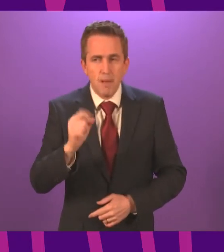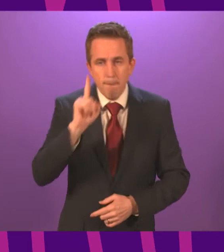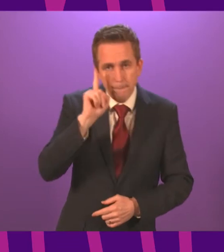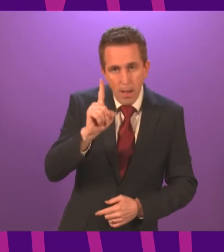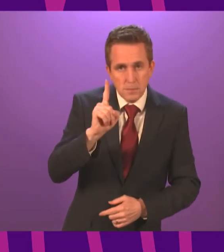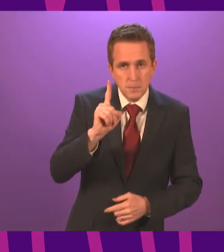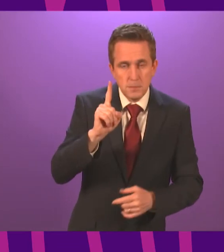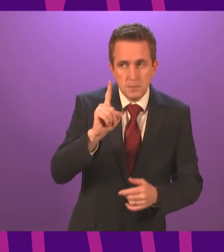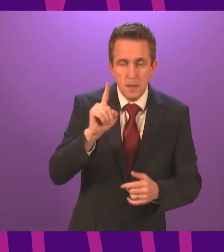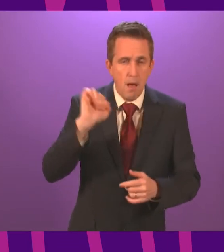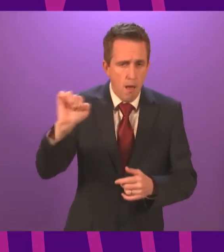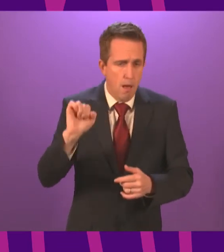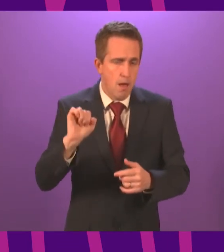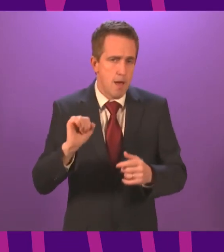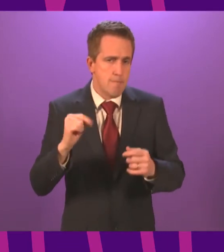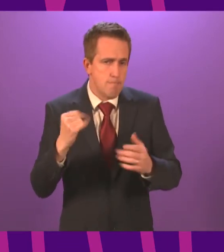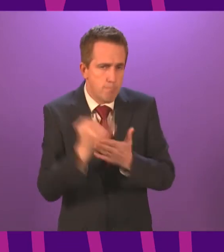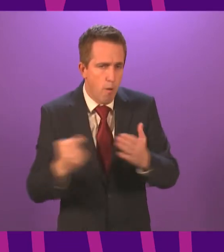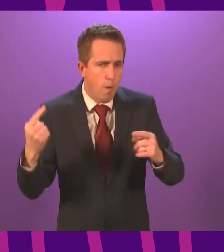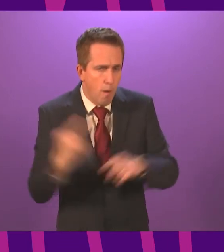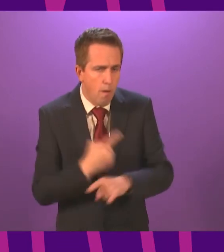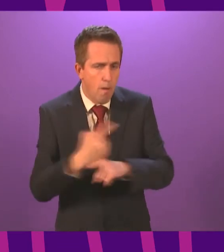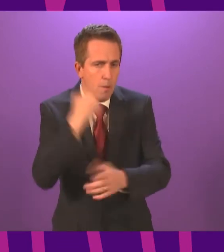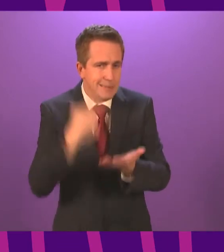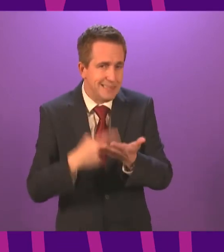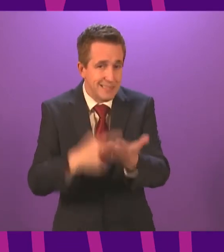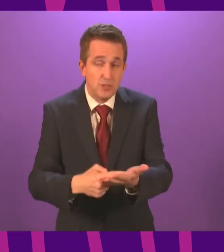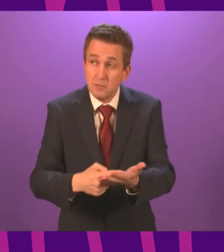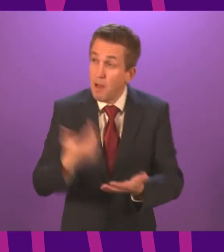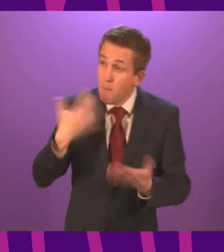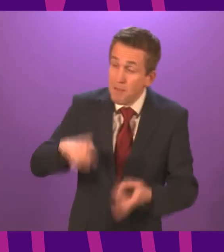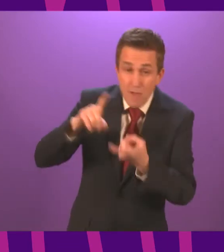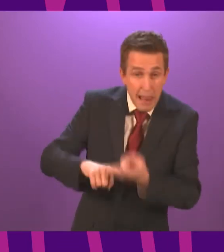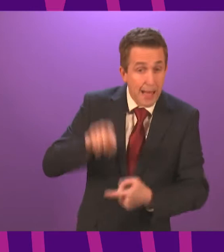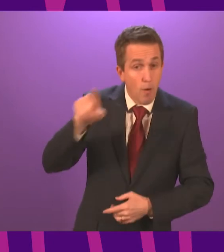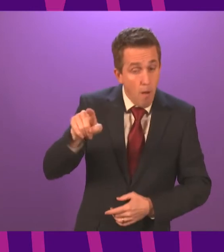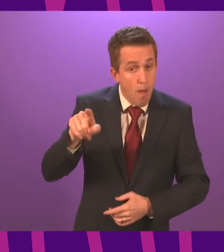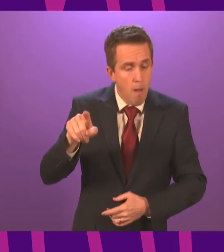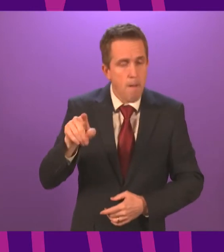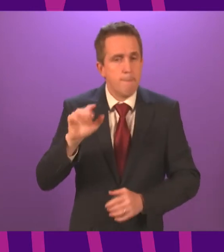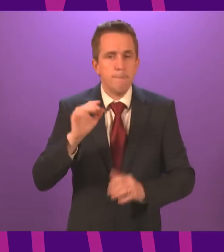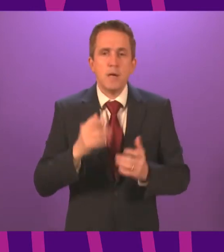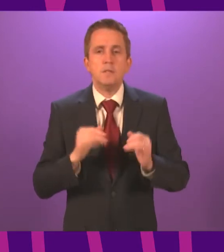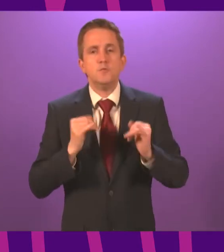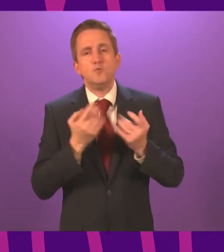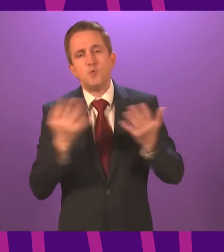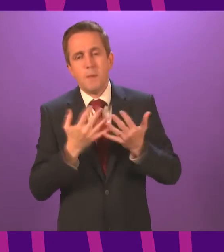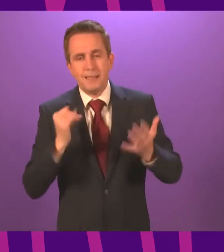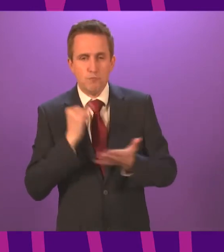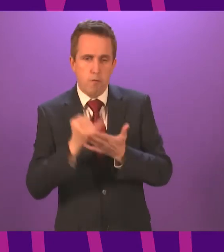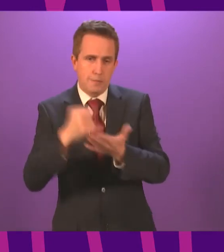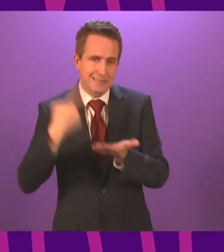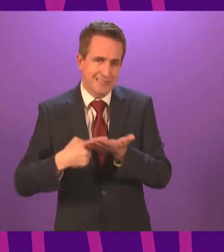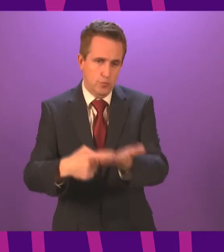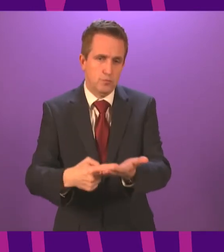from the continually poor decisions she's made, in good faith, but flawed decisions. What needs to have been done? Quite